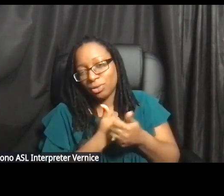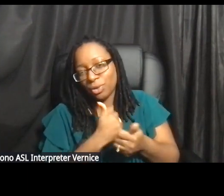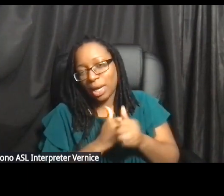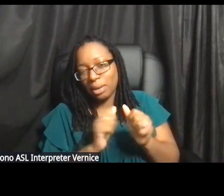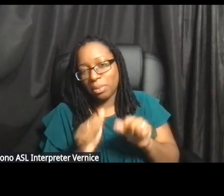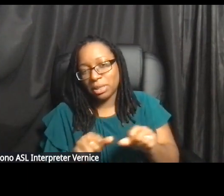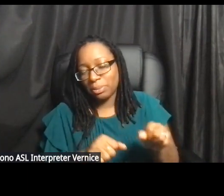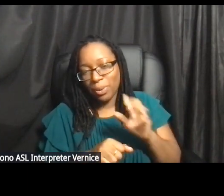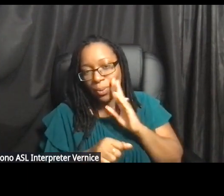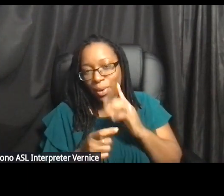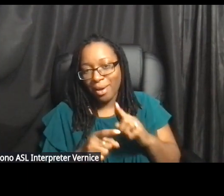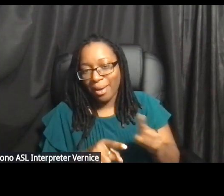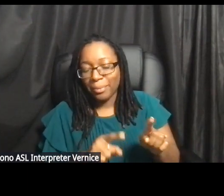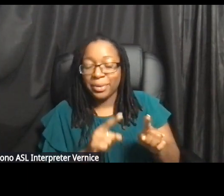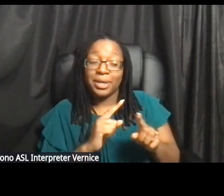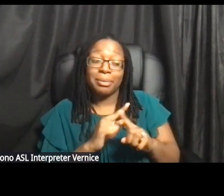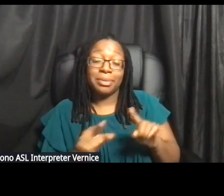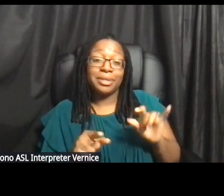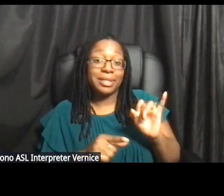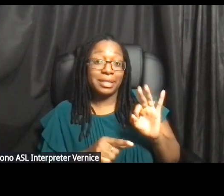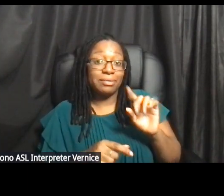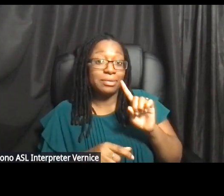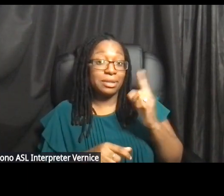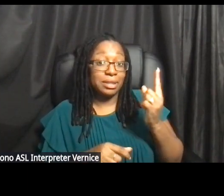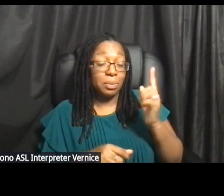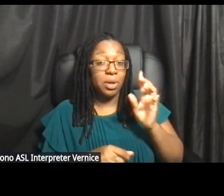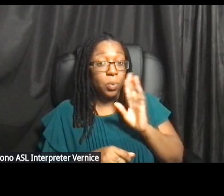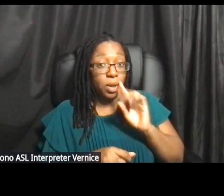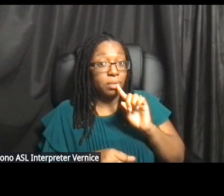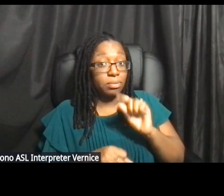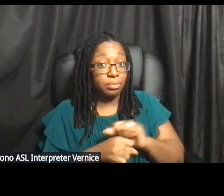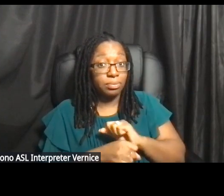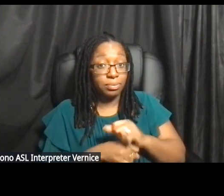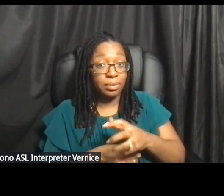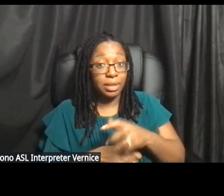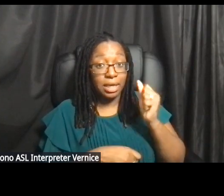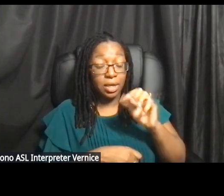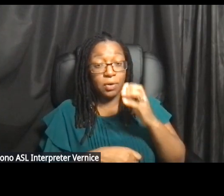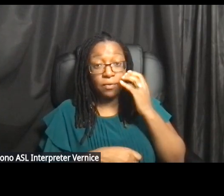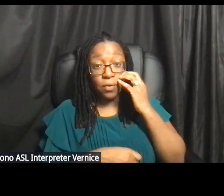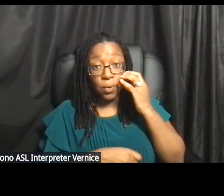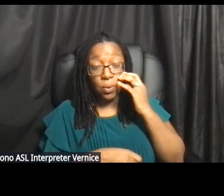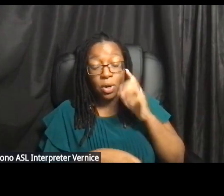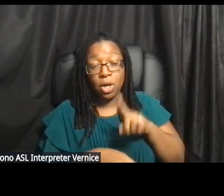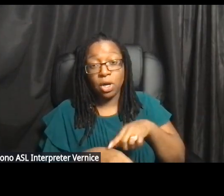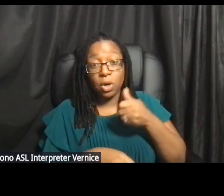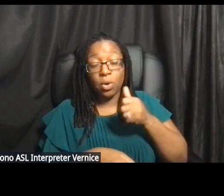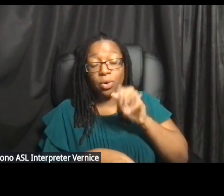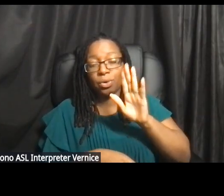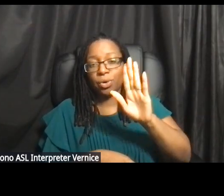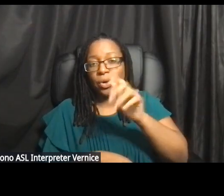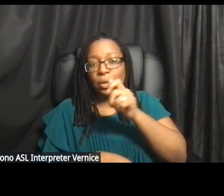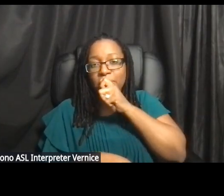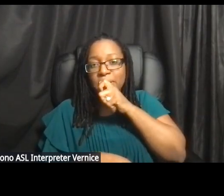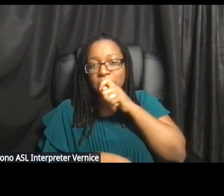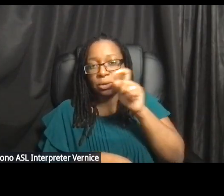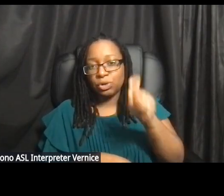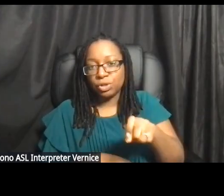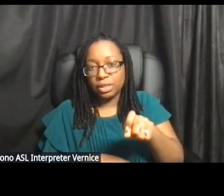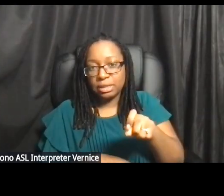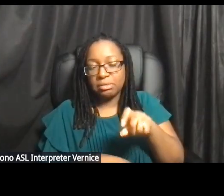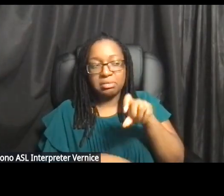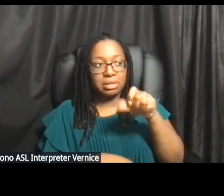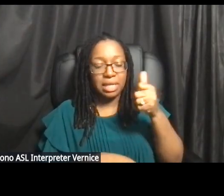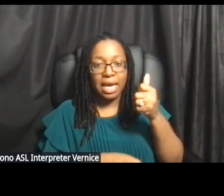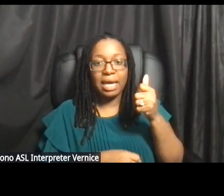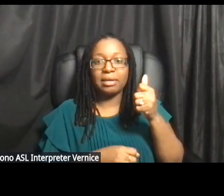The more worried about someone physically getting your phone you are, the longer your passcode should be. 10-digit number is like